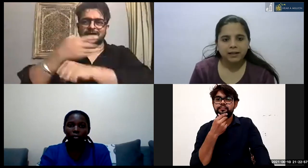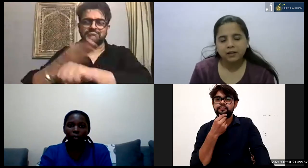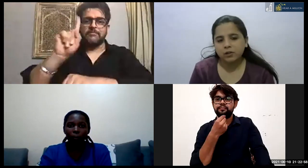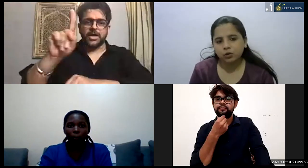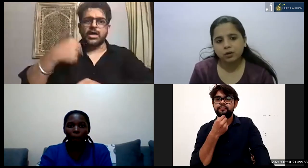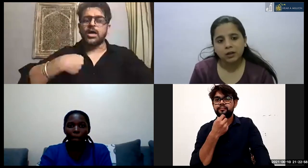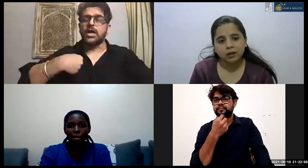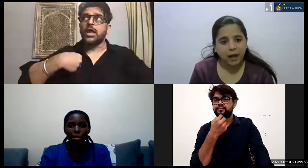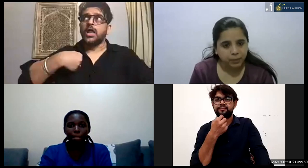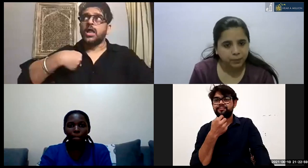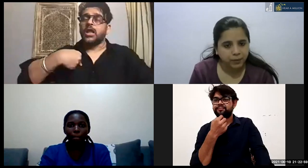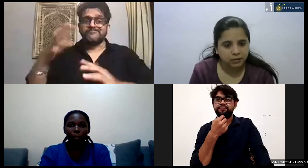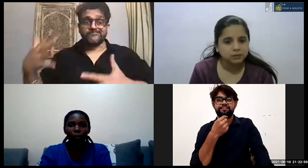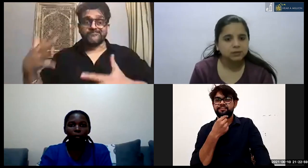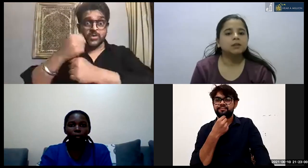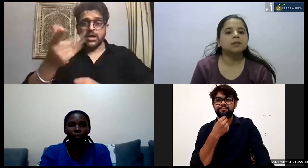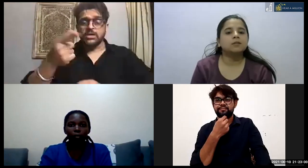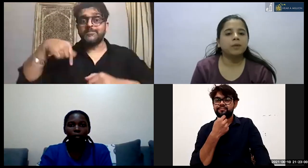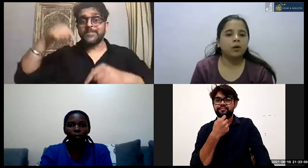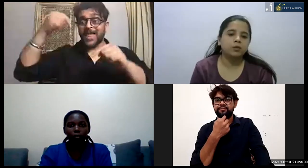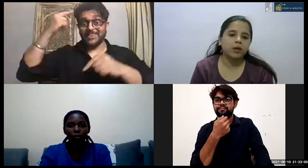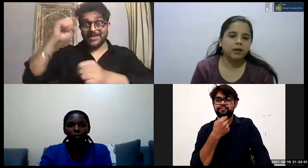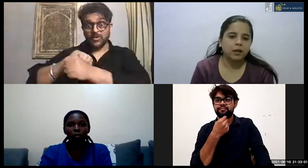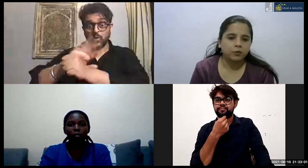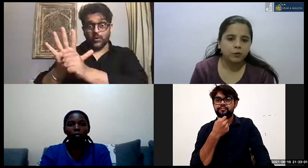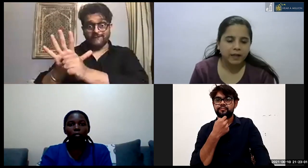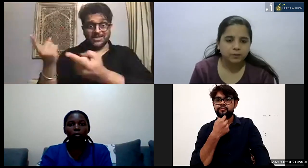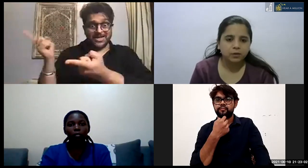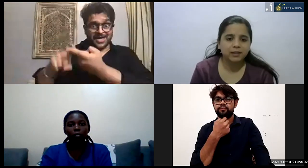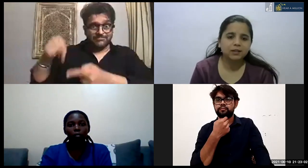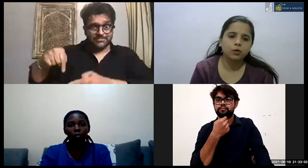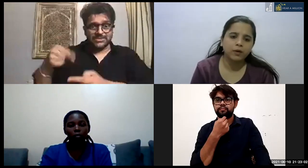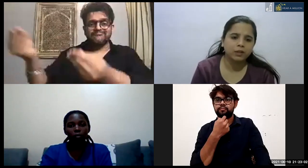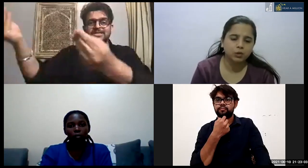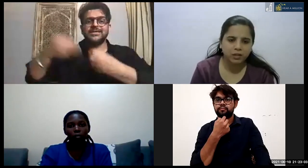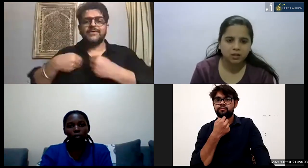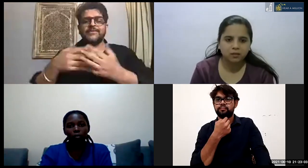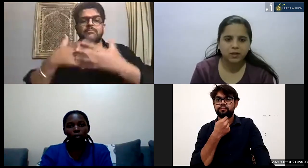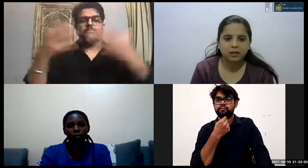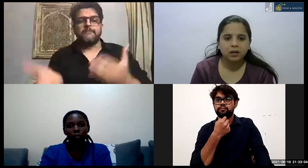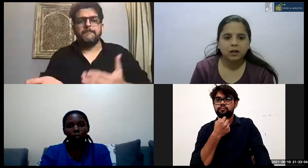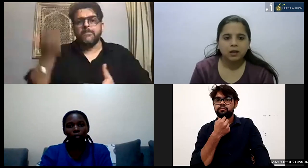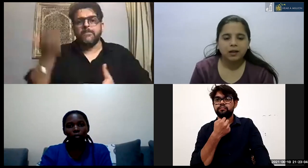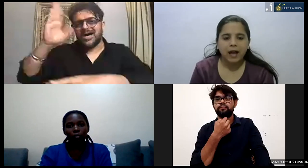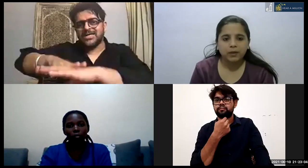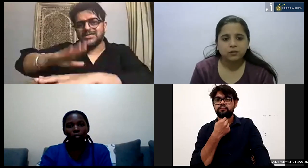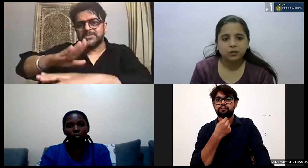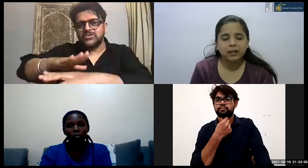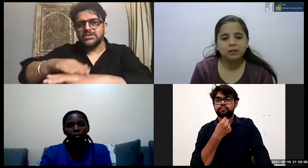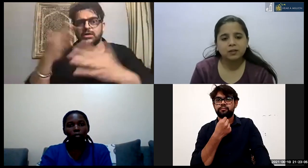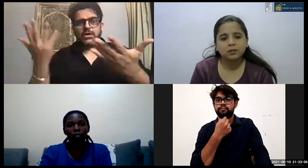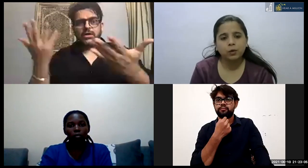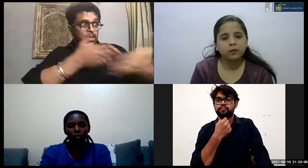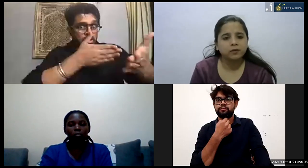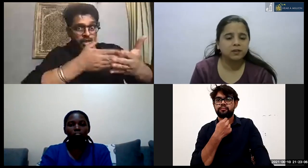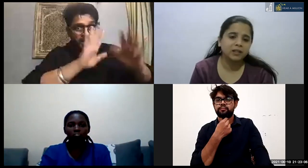But I think we should wrap up here because we are running out of time. So in this COVID situation, when it happened, so it